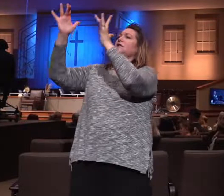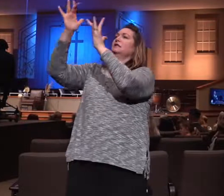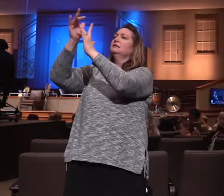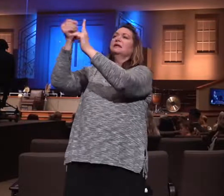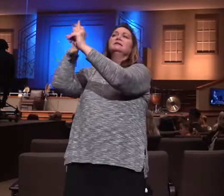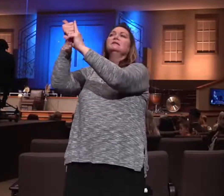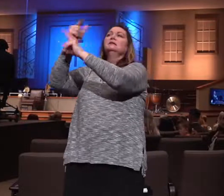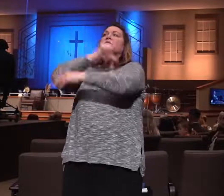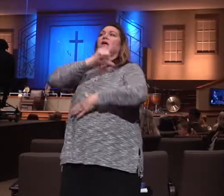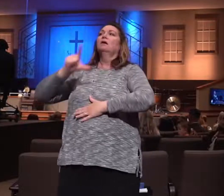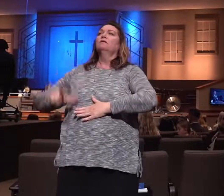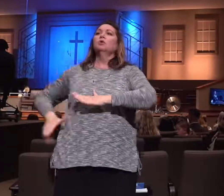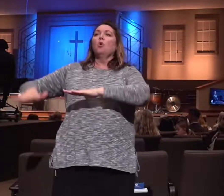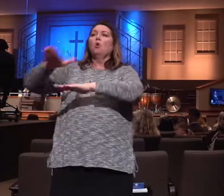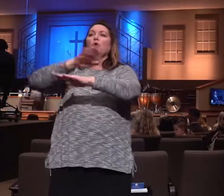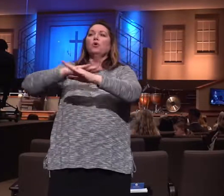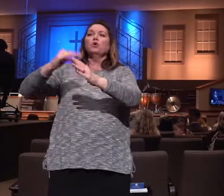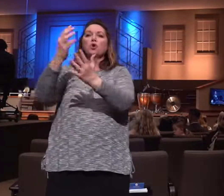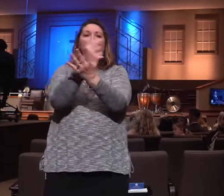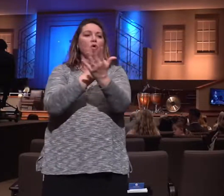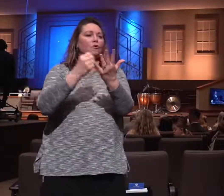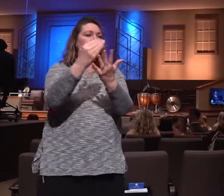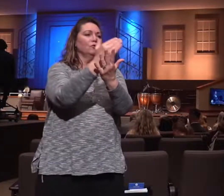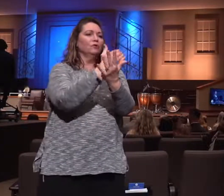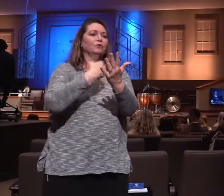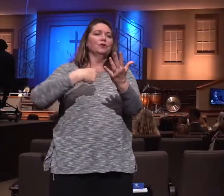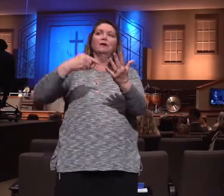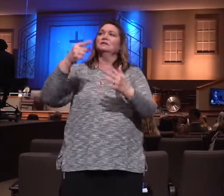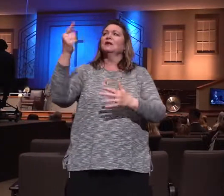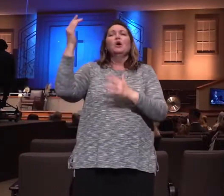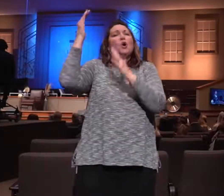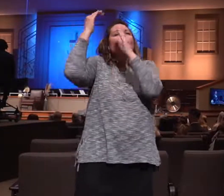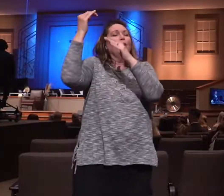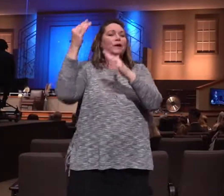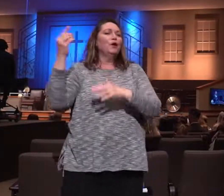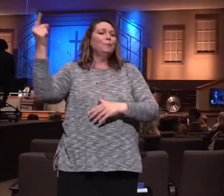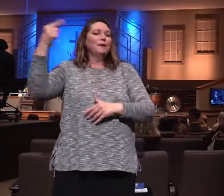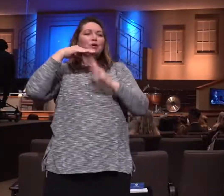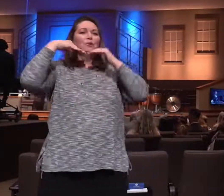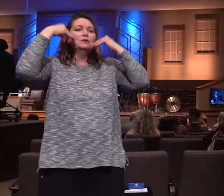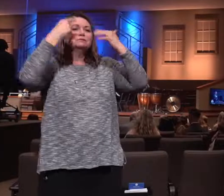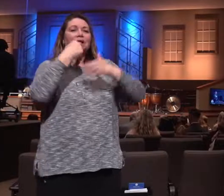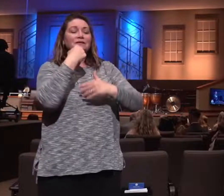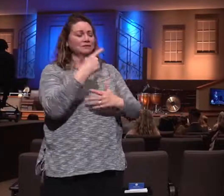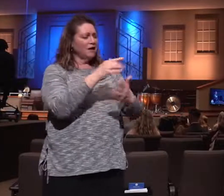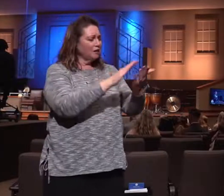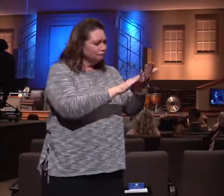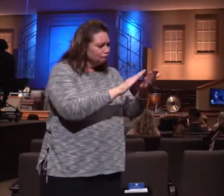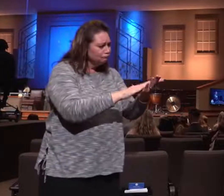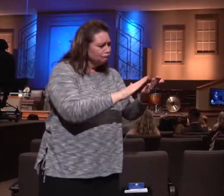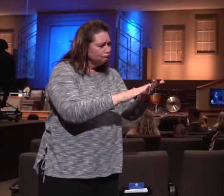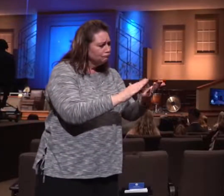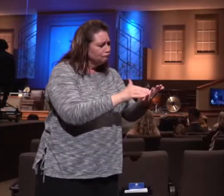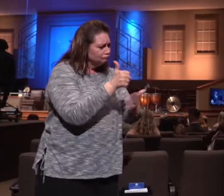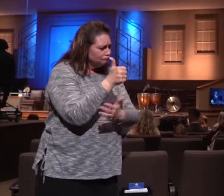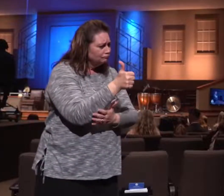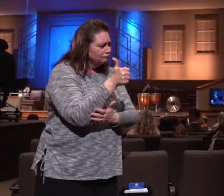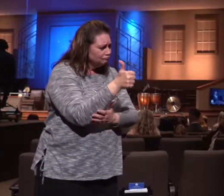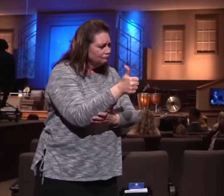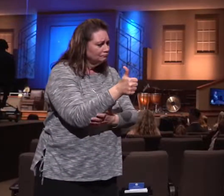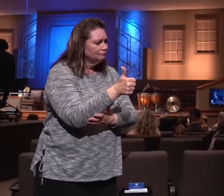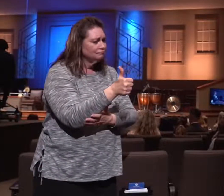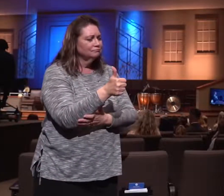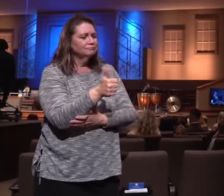of harvest, and hope he'll smile and that he'll say, well